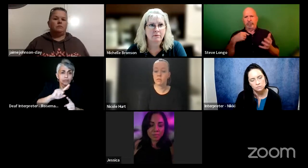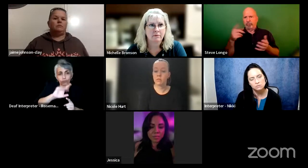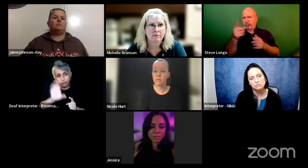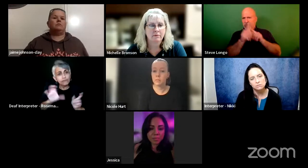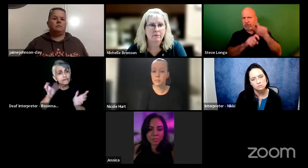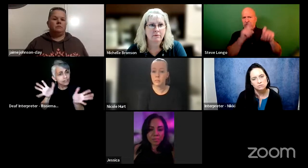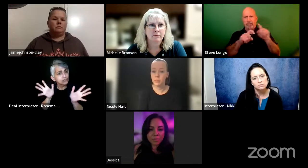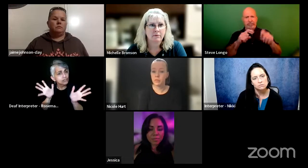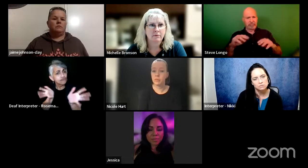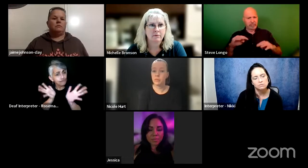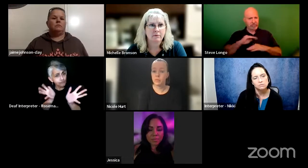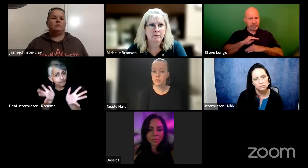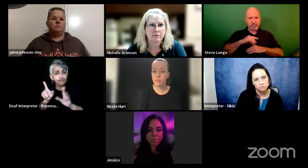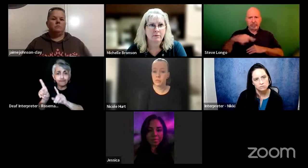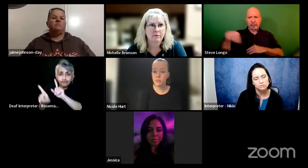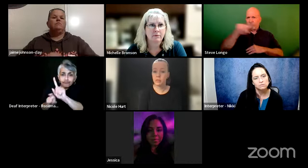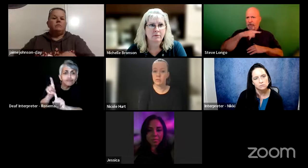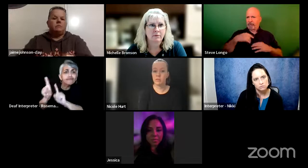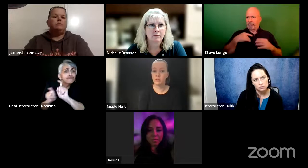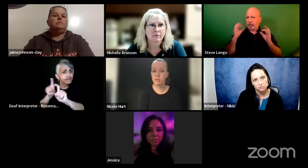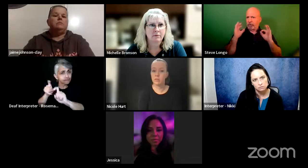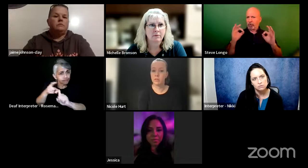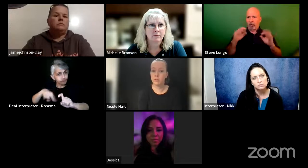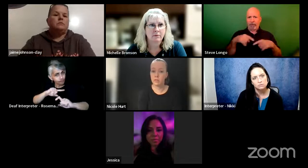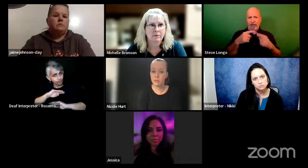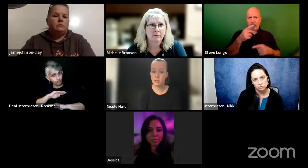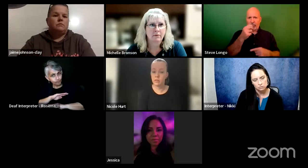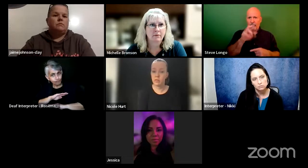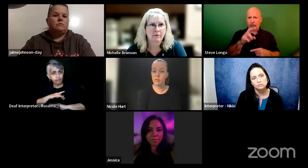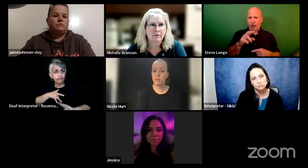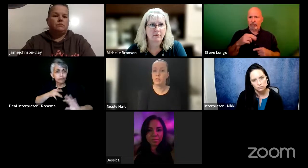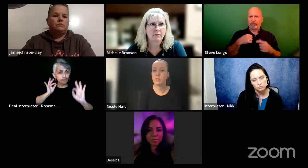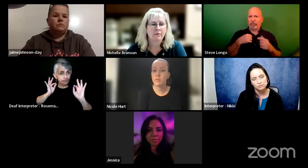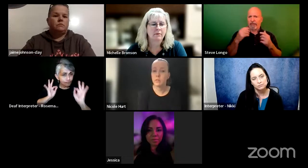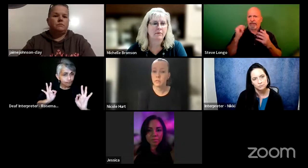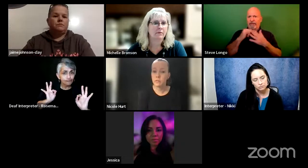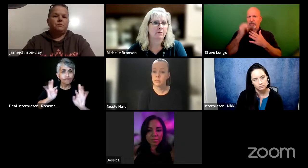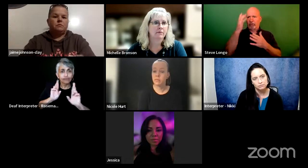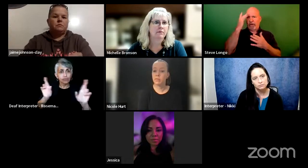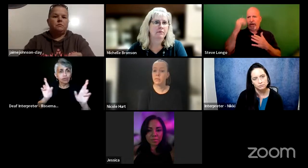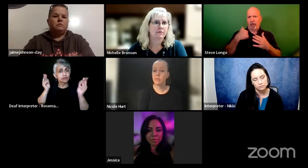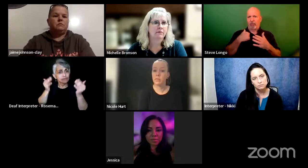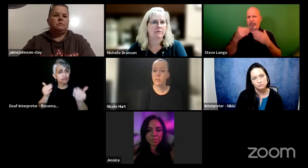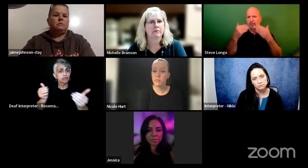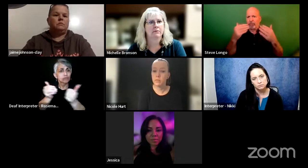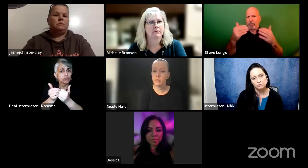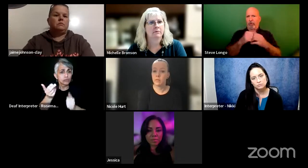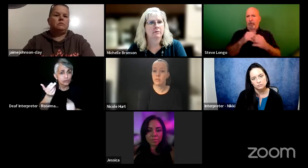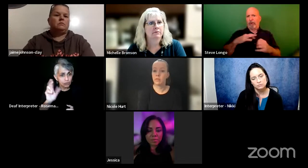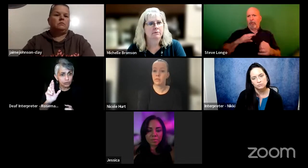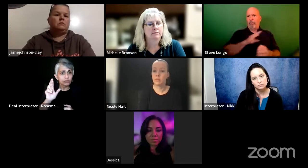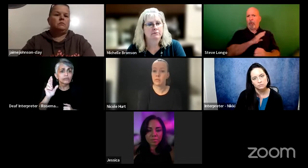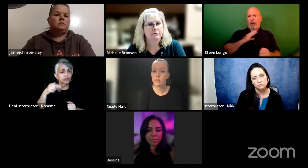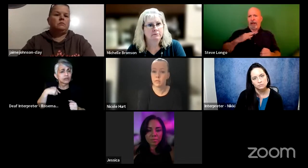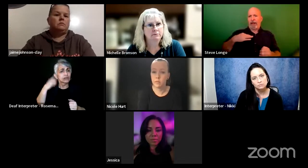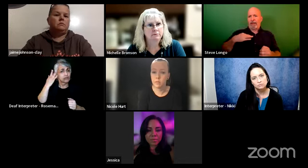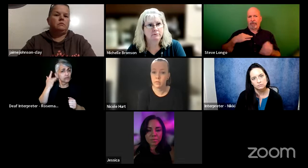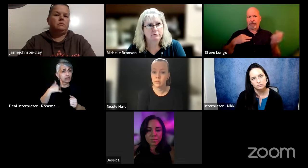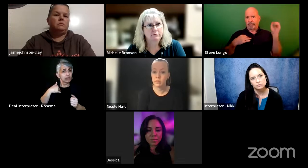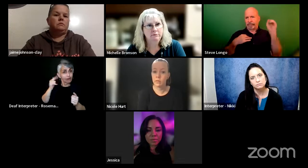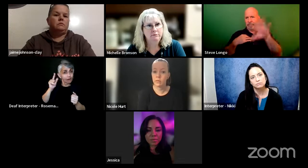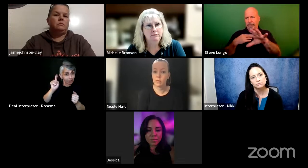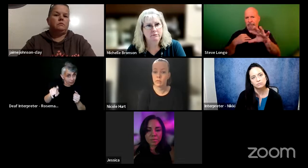Zoom. We visited with her. We were able to have a healthy discussion with her, ask